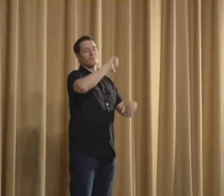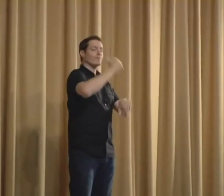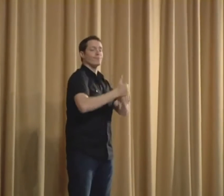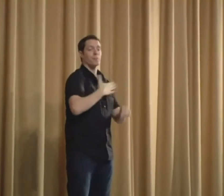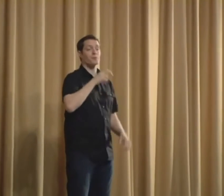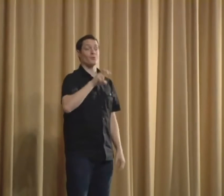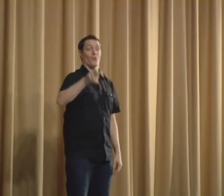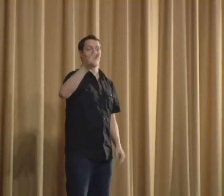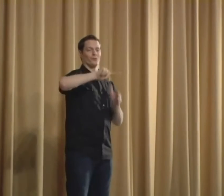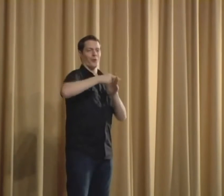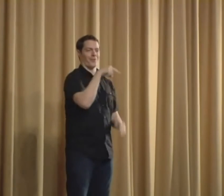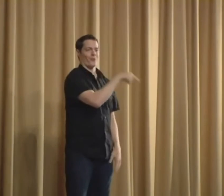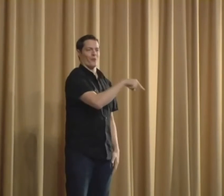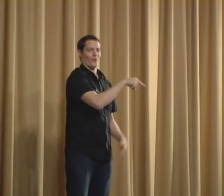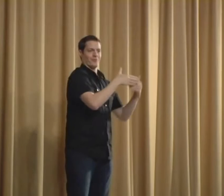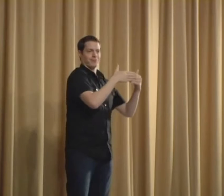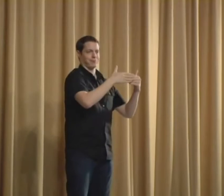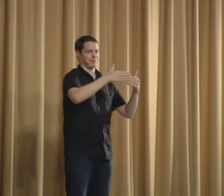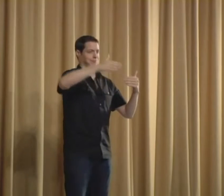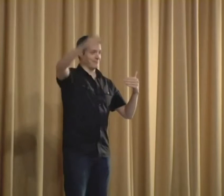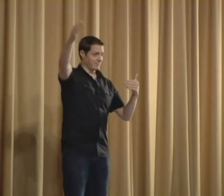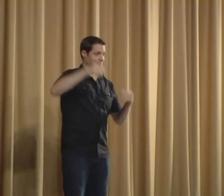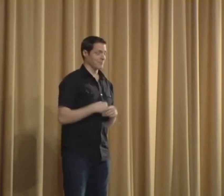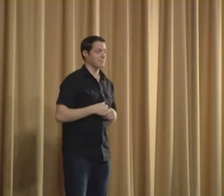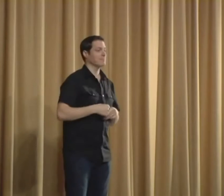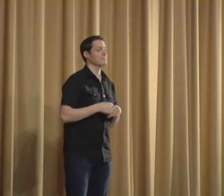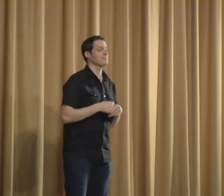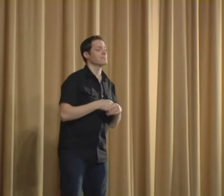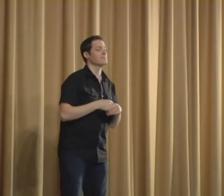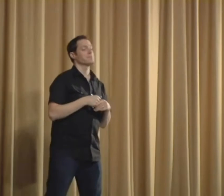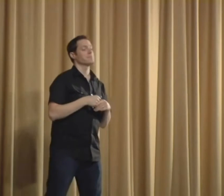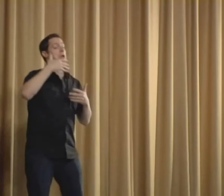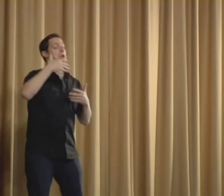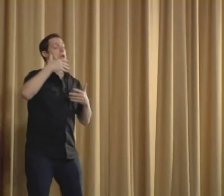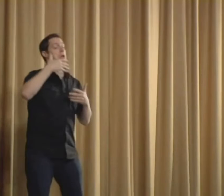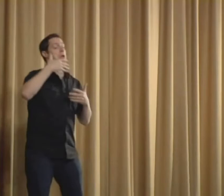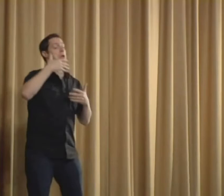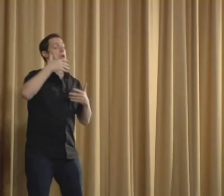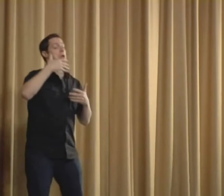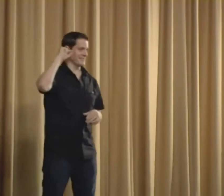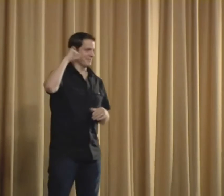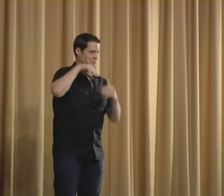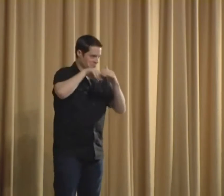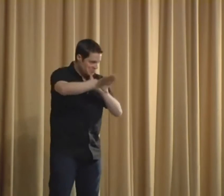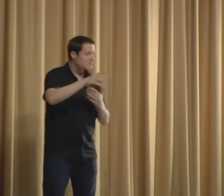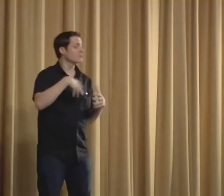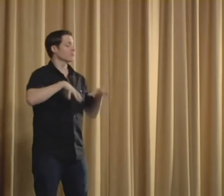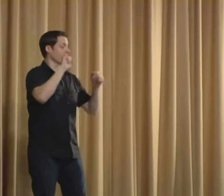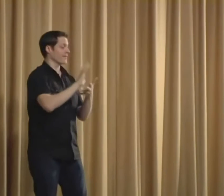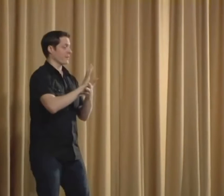Just because of that picture, not because of what was going on in the movie, because of that moment. So from that moment on, I studied it. I went to Gallaudet into